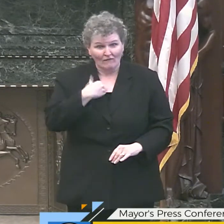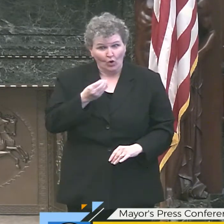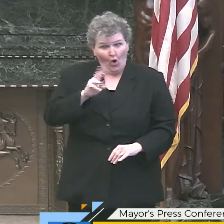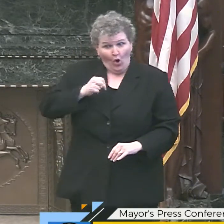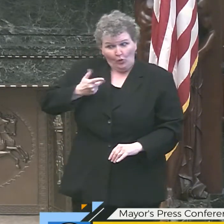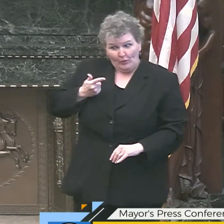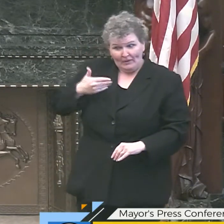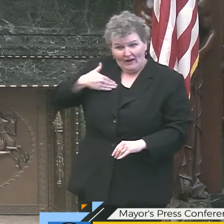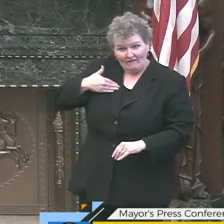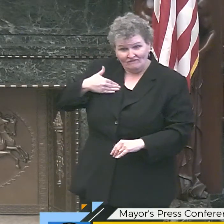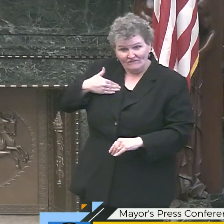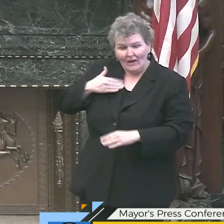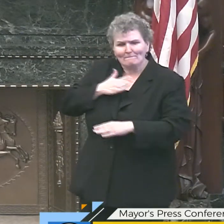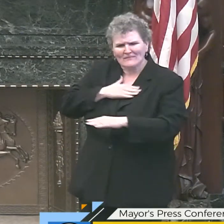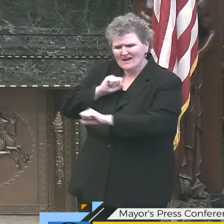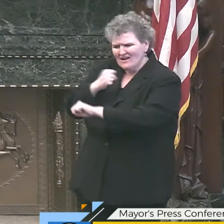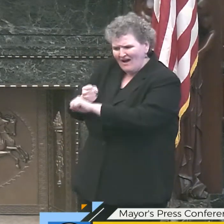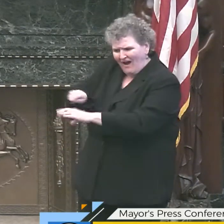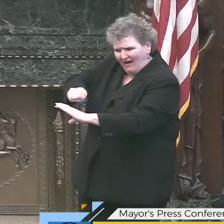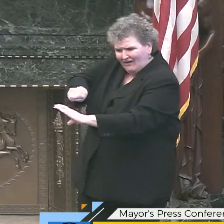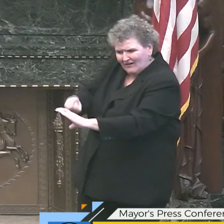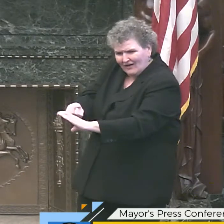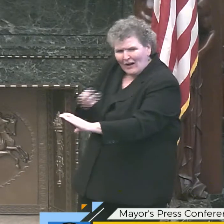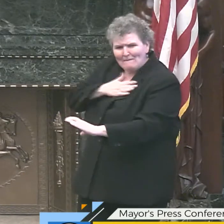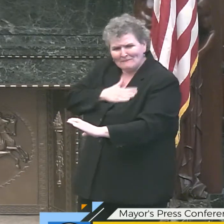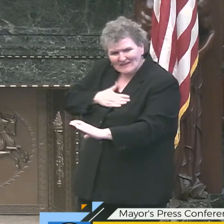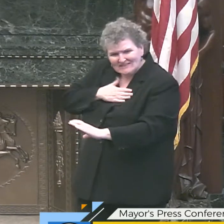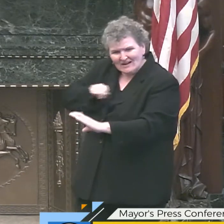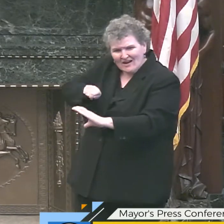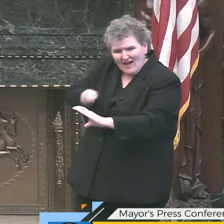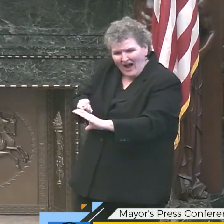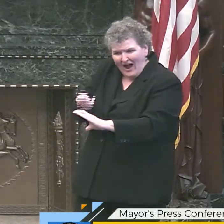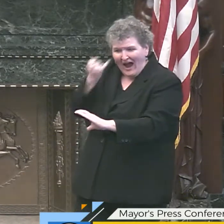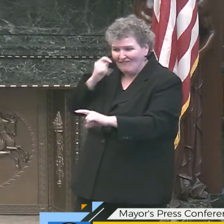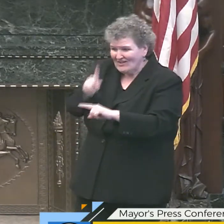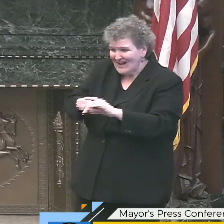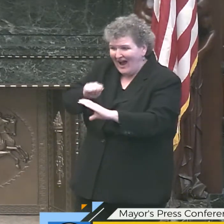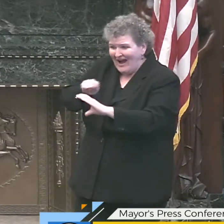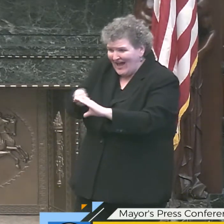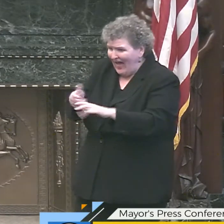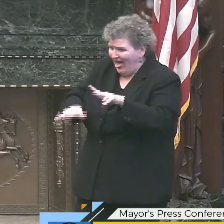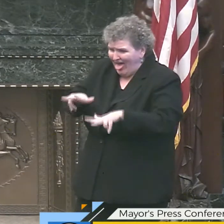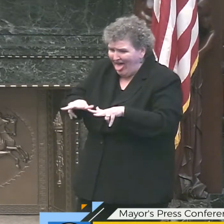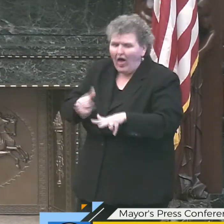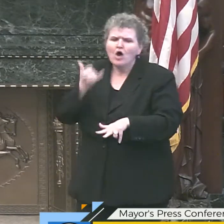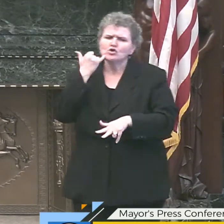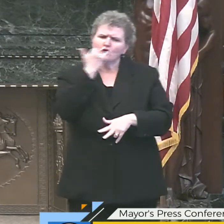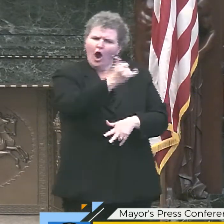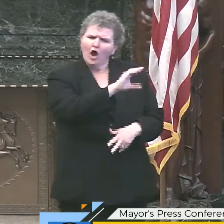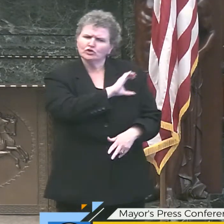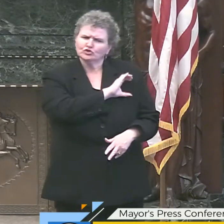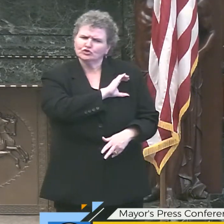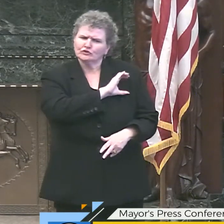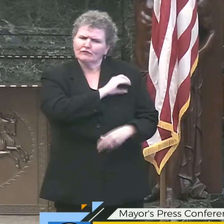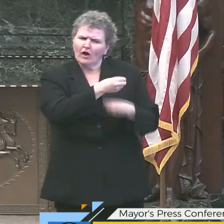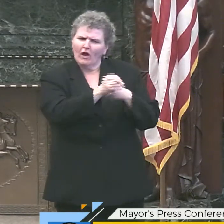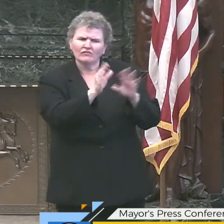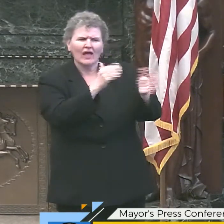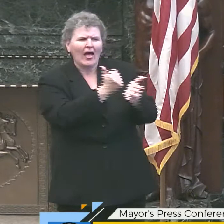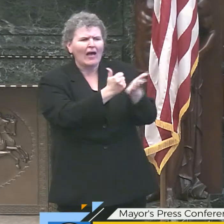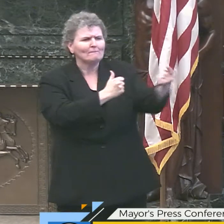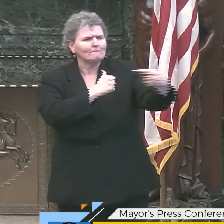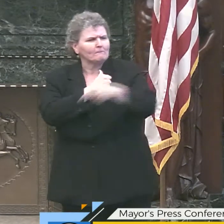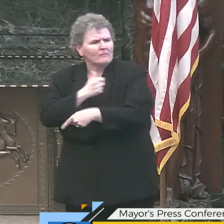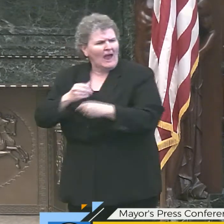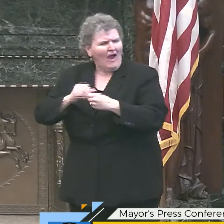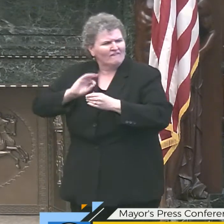you can contact the sheriff's office. If your firearm was stolen, report it to the police right away. We've been working